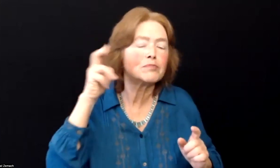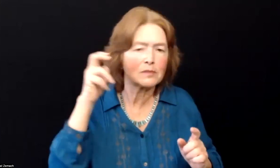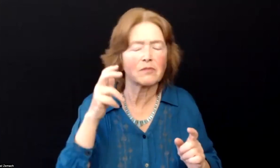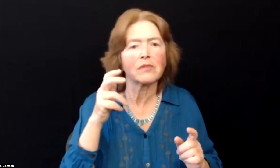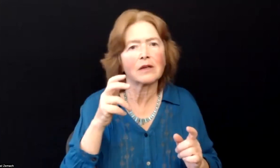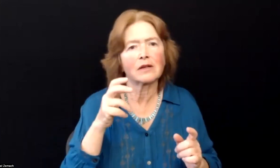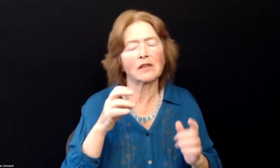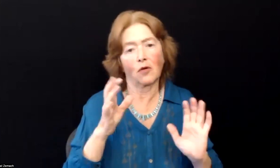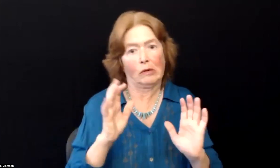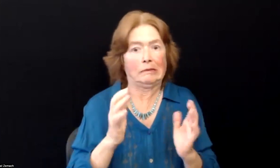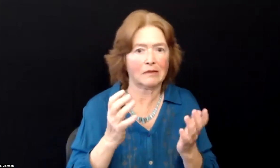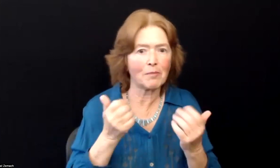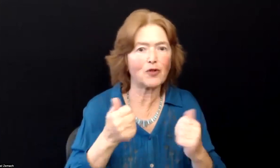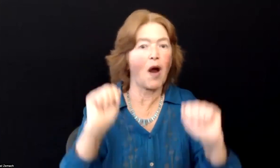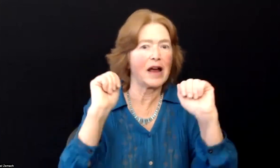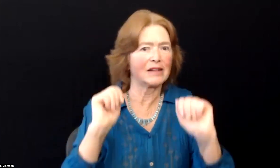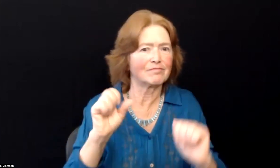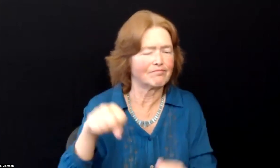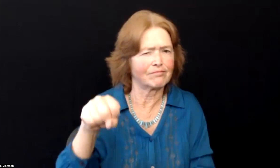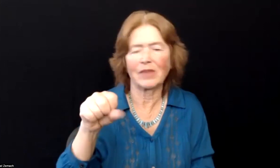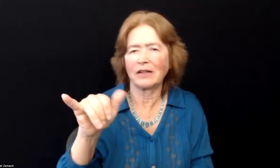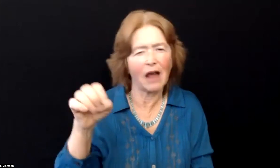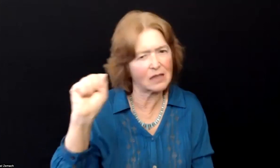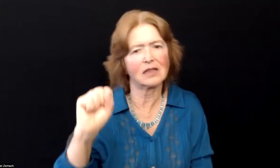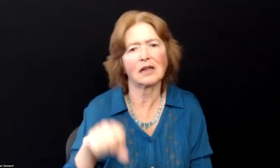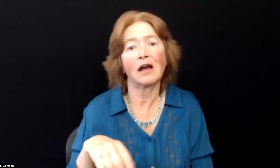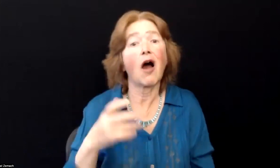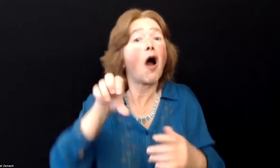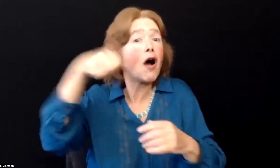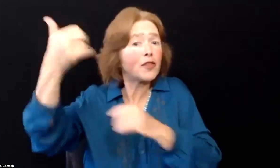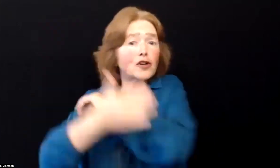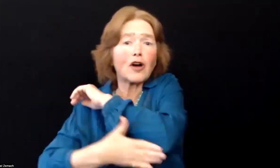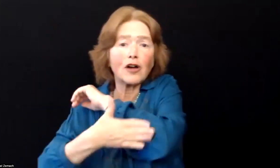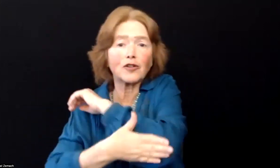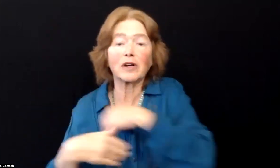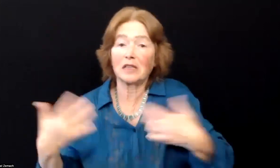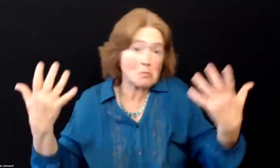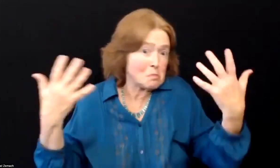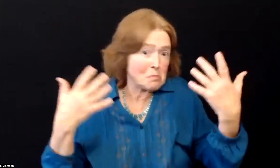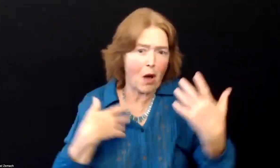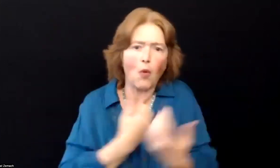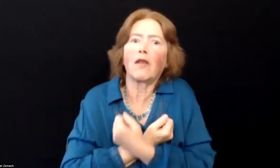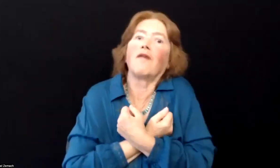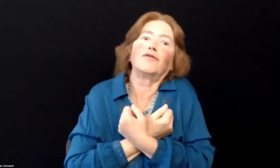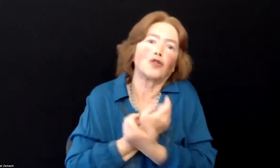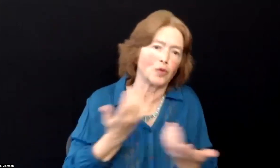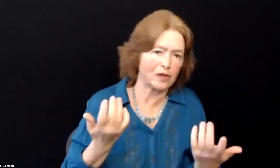to the books. So yes, that is something I'm trying. I don't know about other countries, but yeah, I